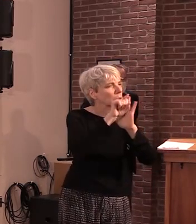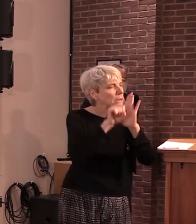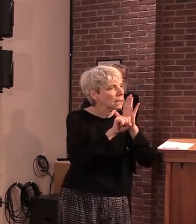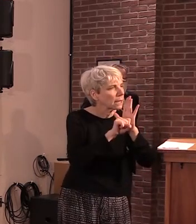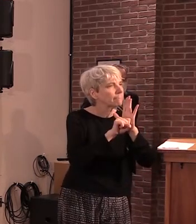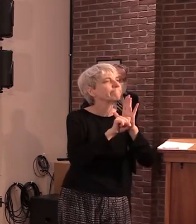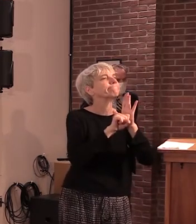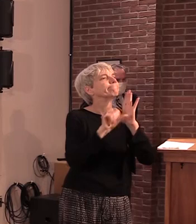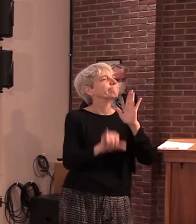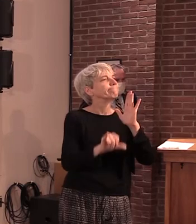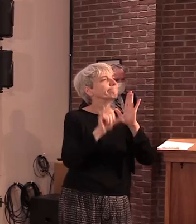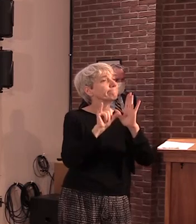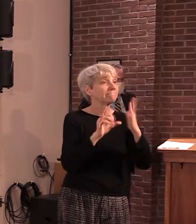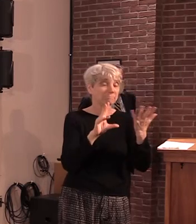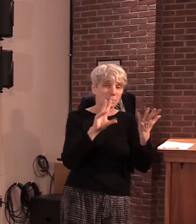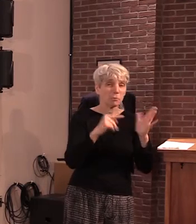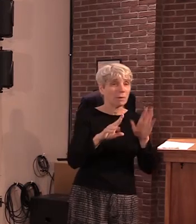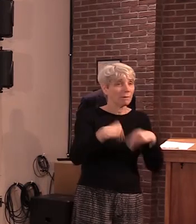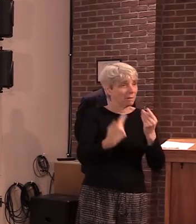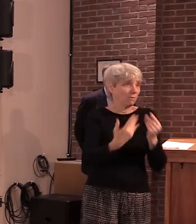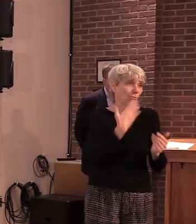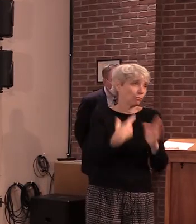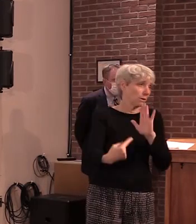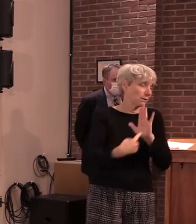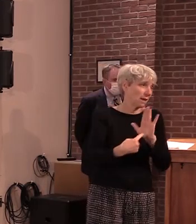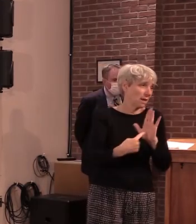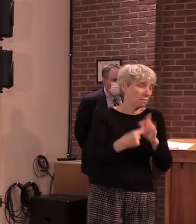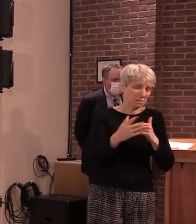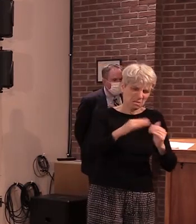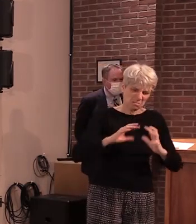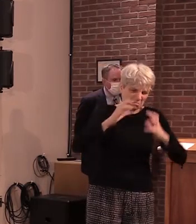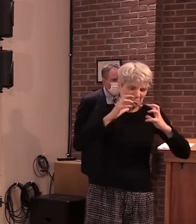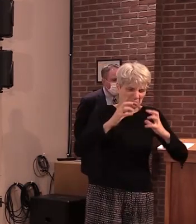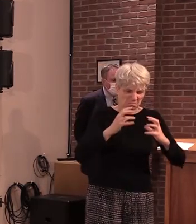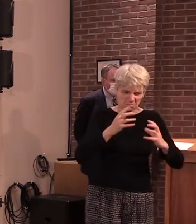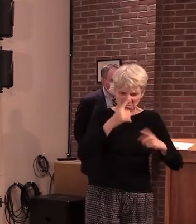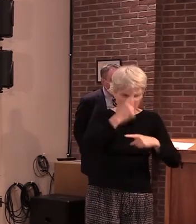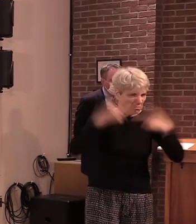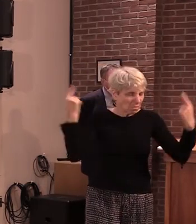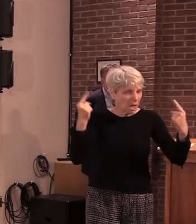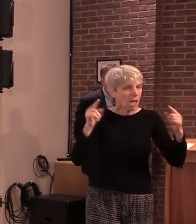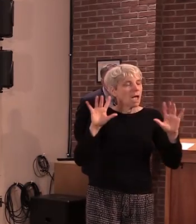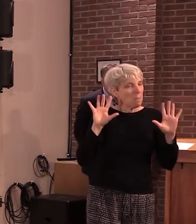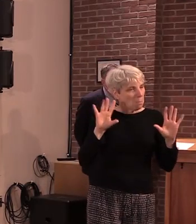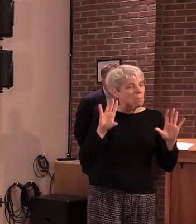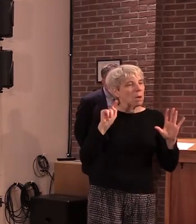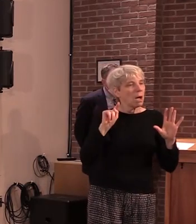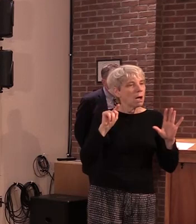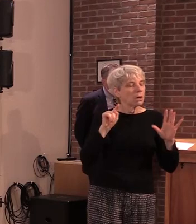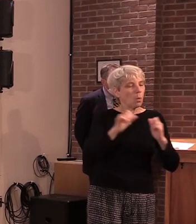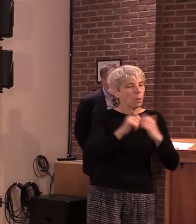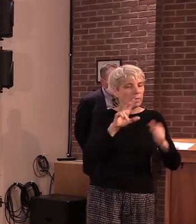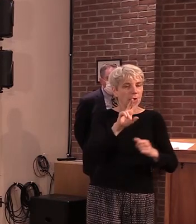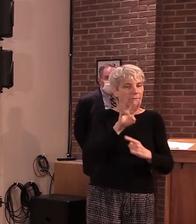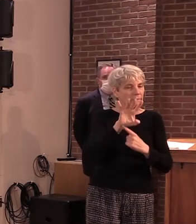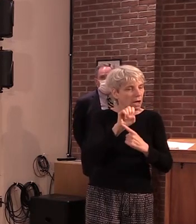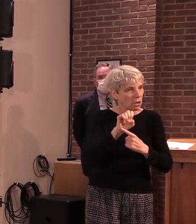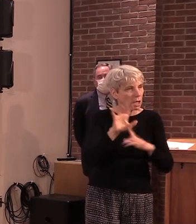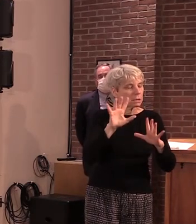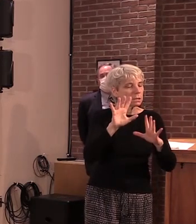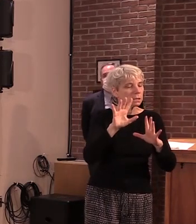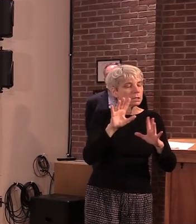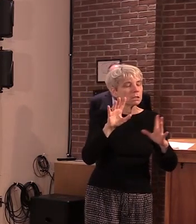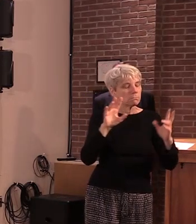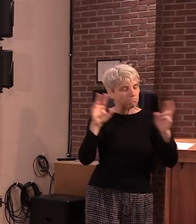an example of how you can have alternative views and end peacefully. It really